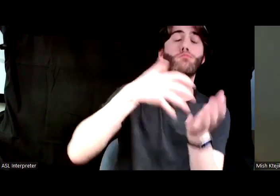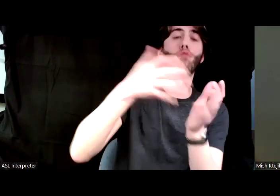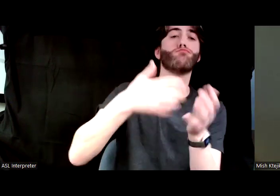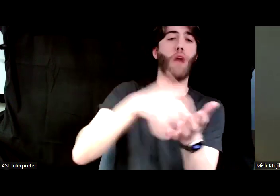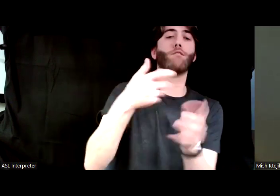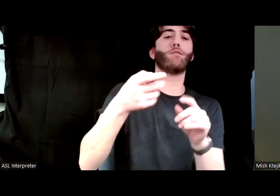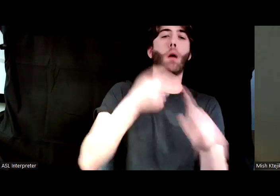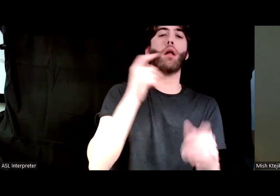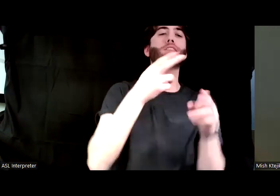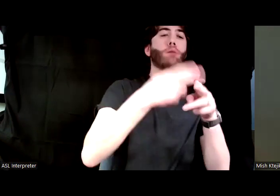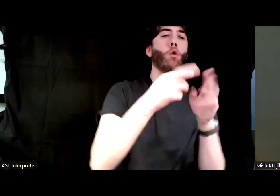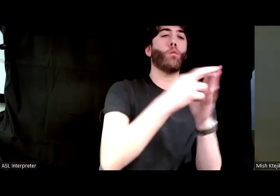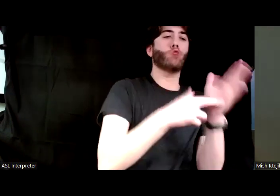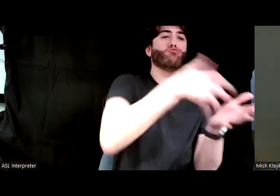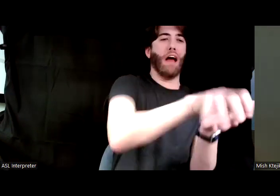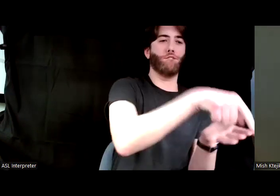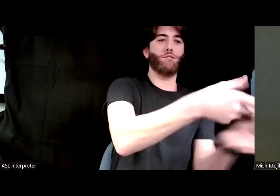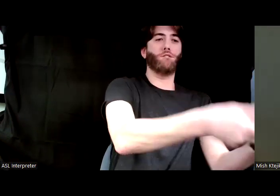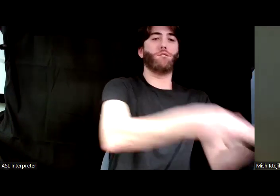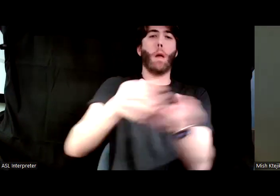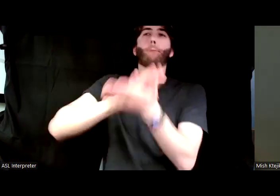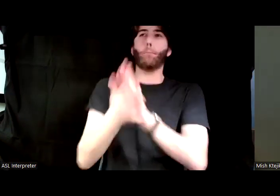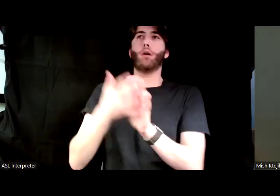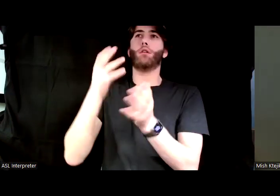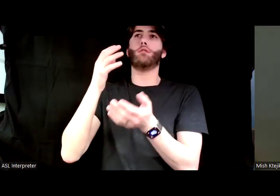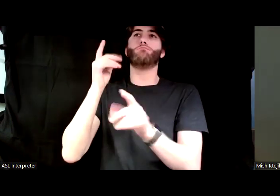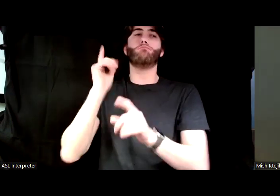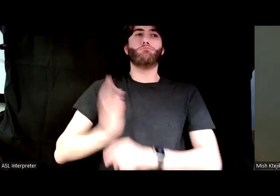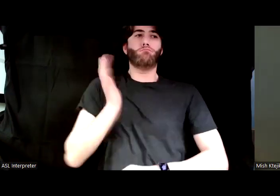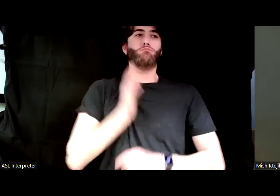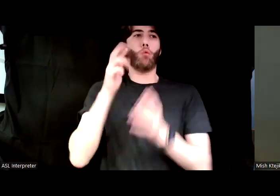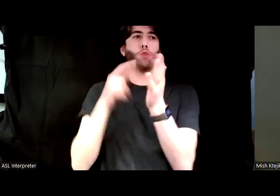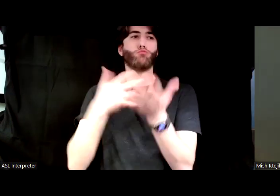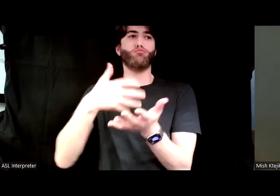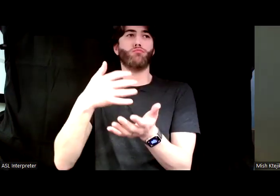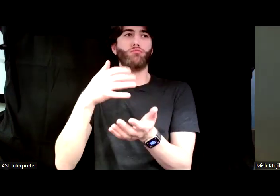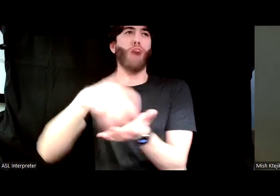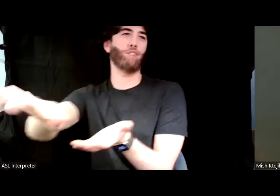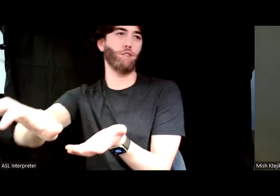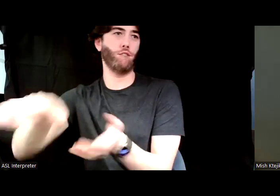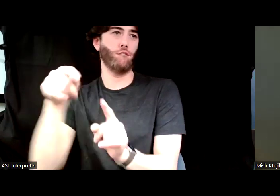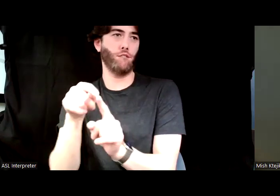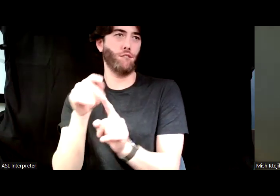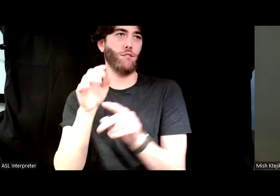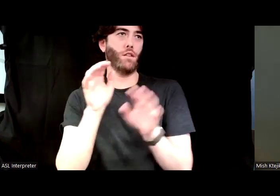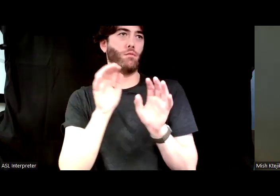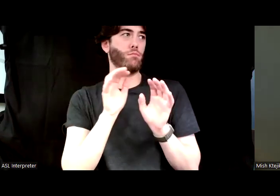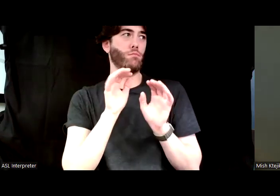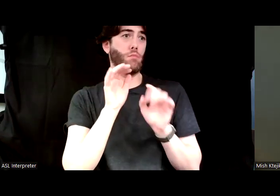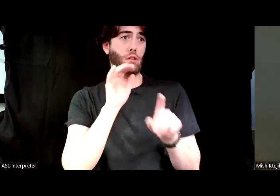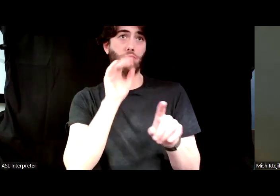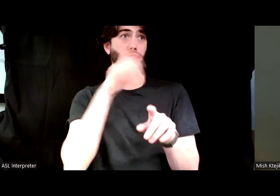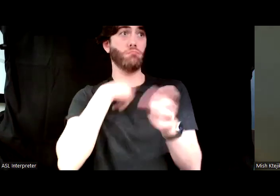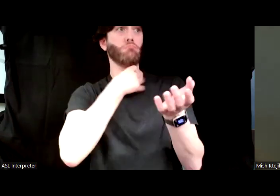Okay. From the temporary rule rough draft. until it becomes a formal